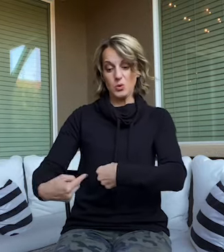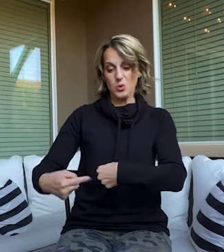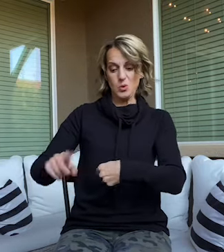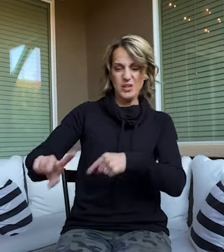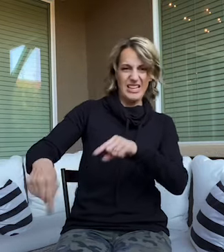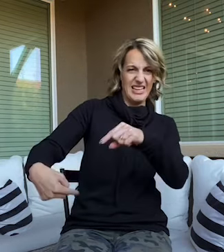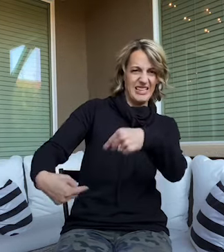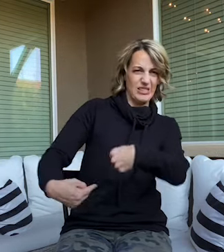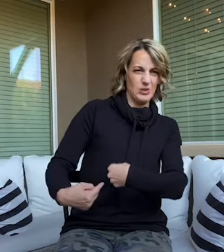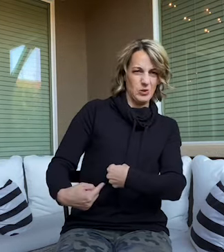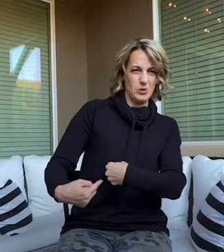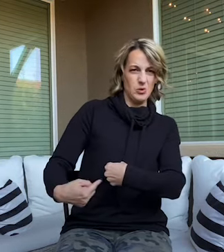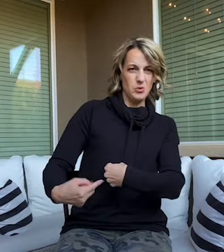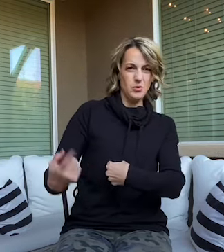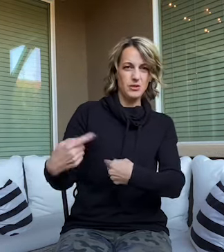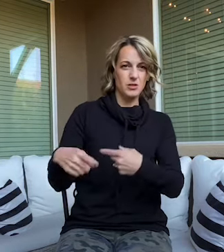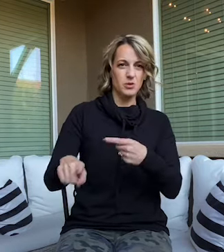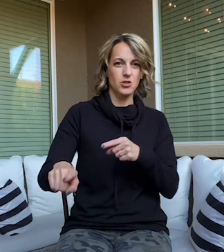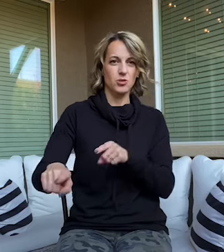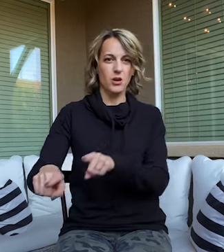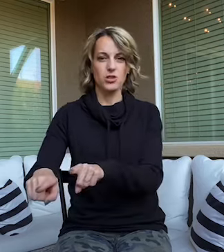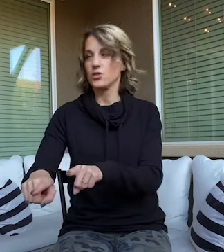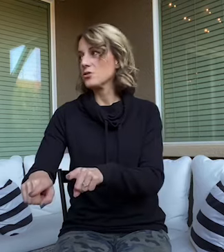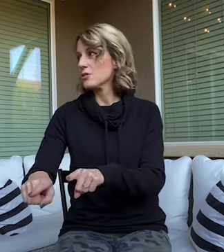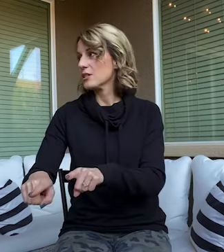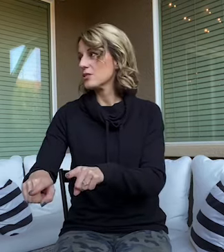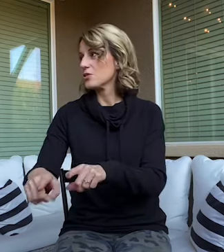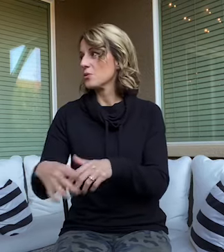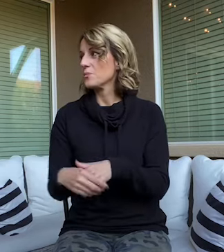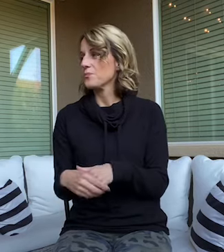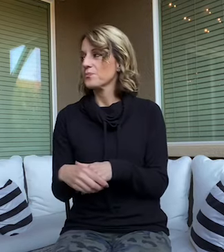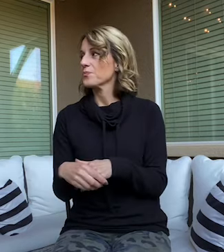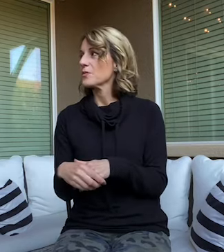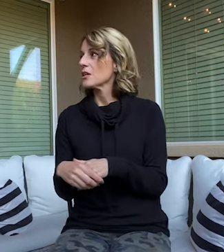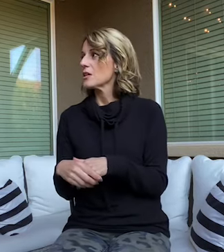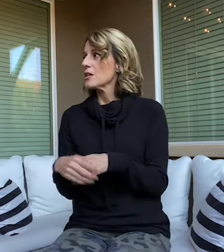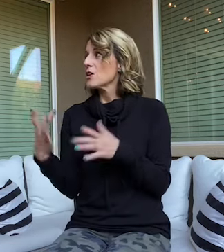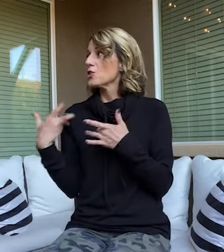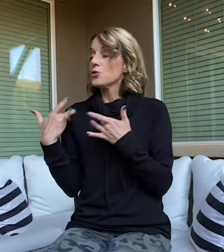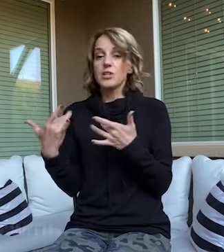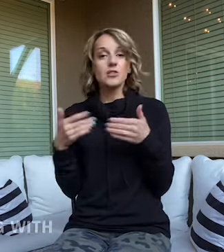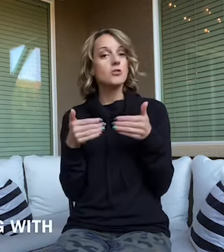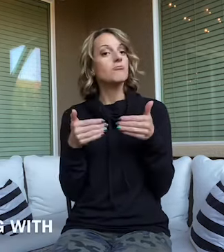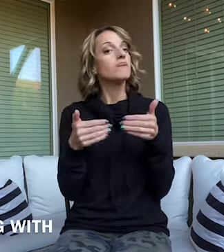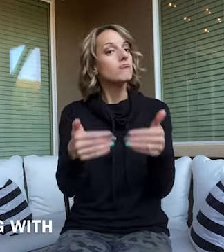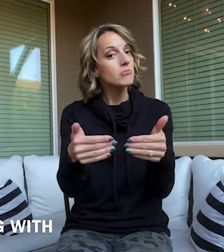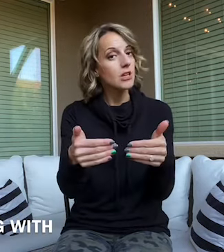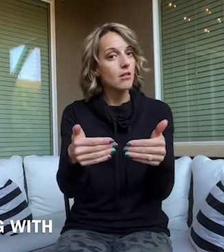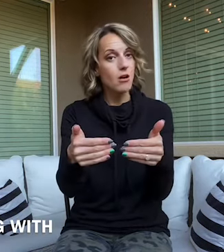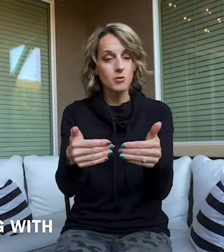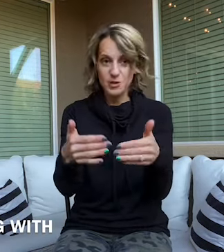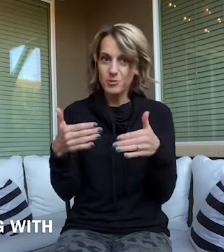you. This one is directional, insult. You tend to get along with people,